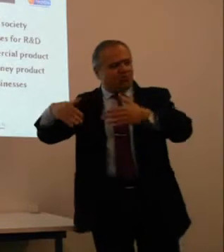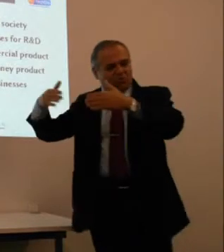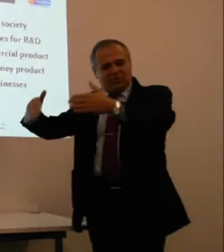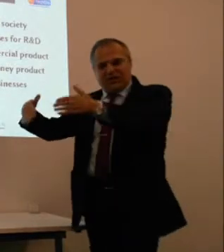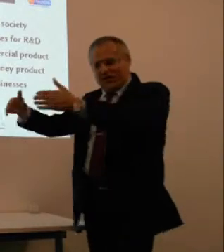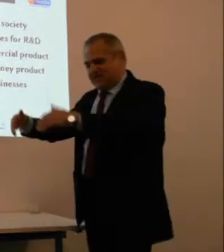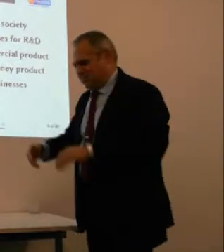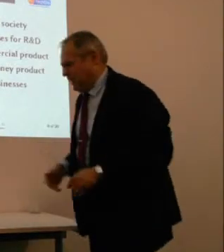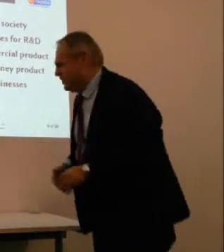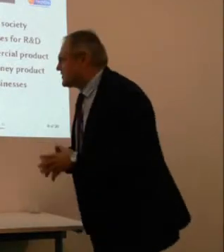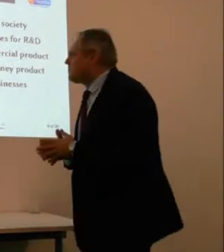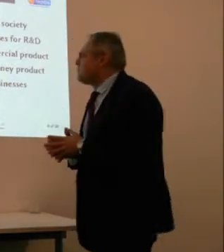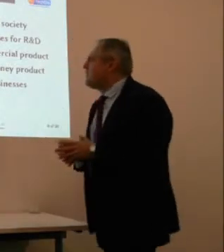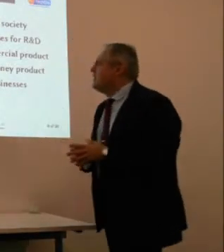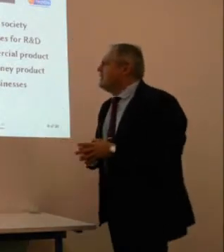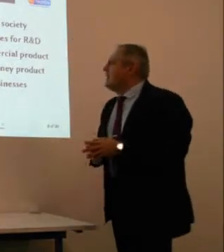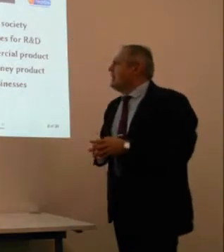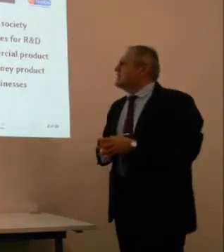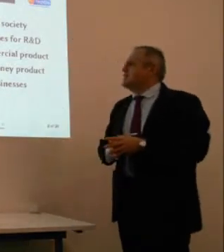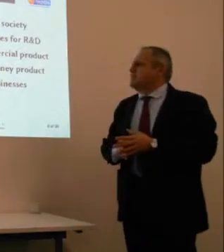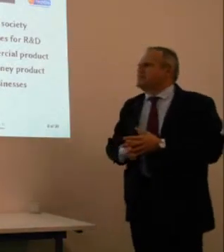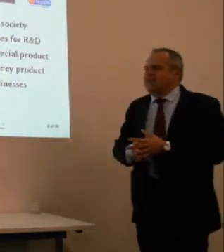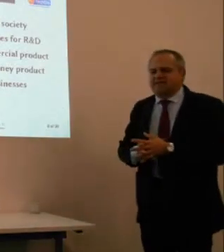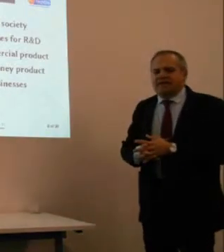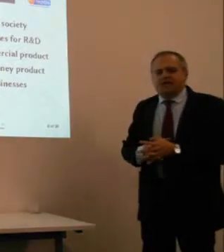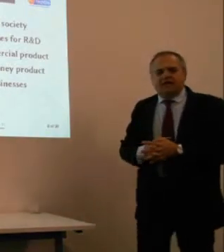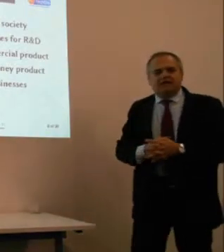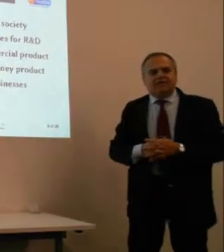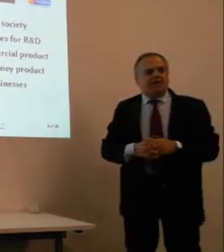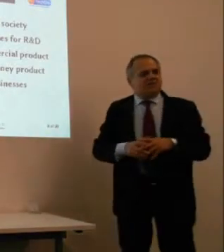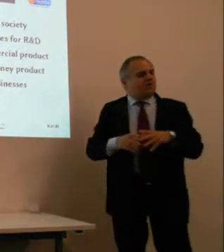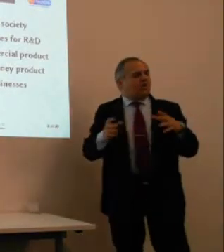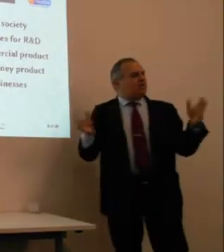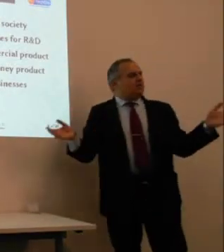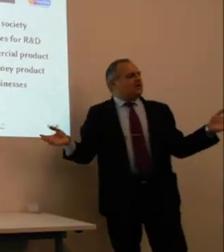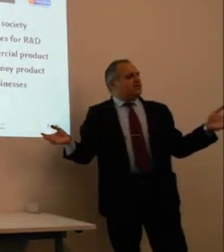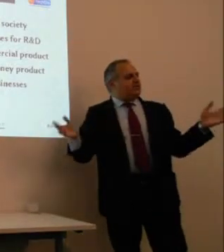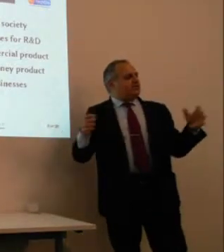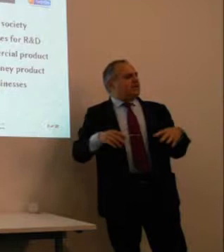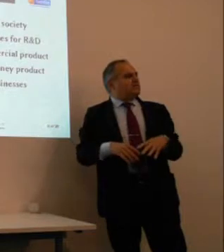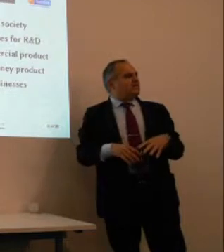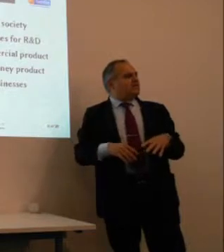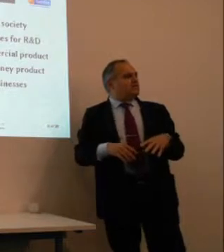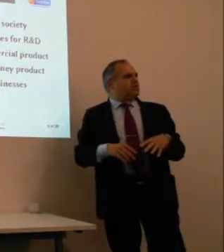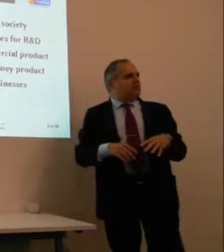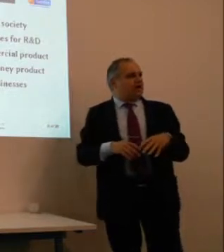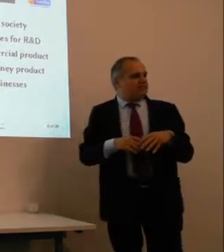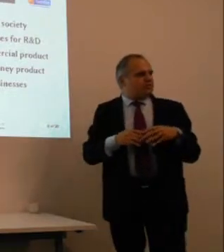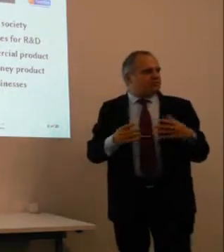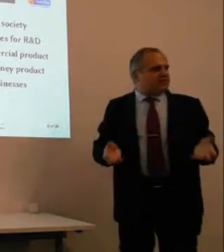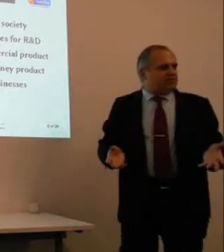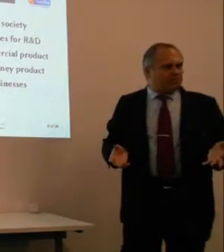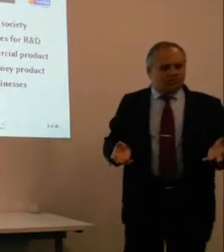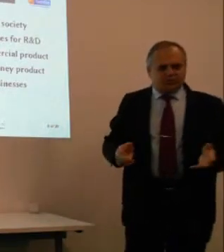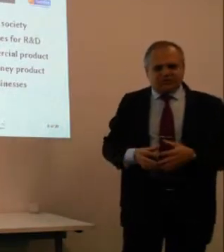more than x minute etc etc there is a call and you have to answer this call you have to submit a project